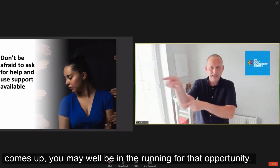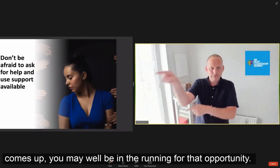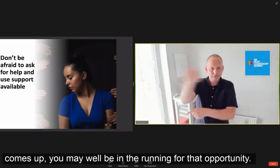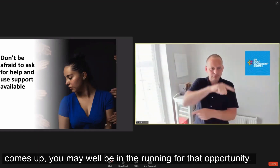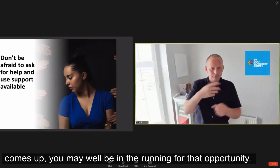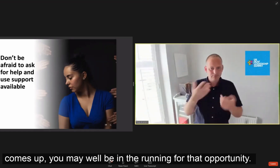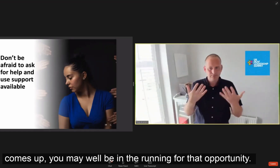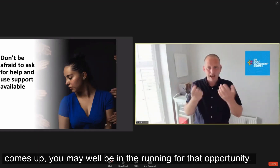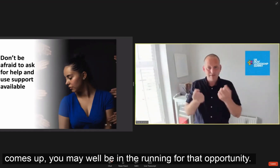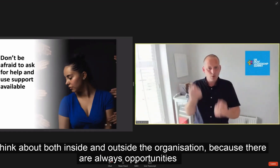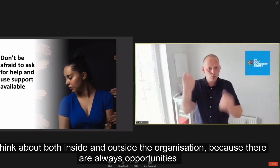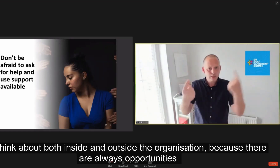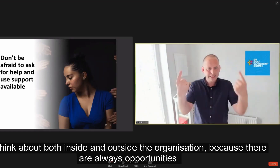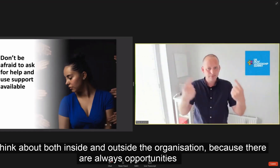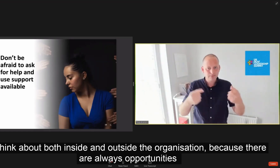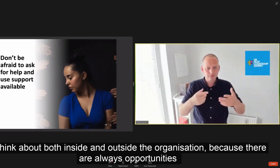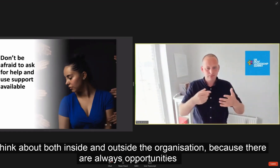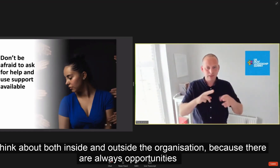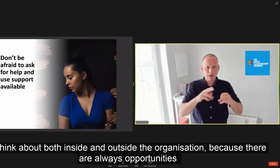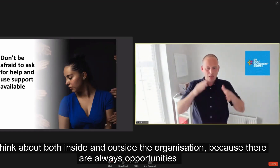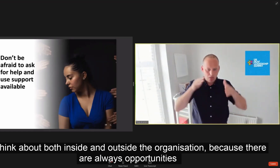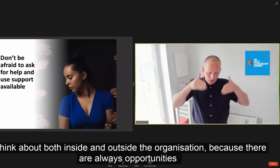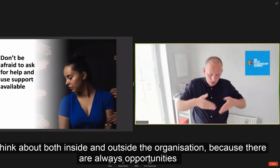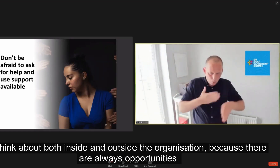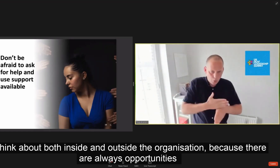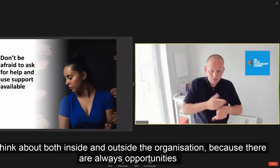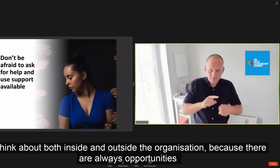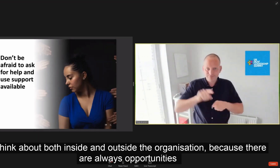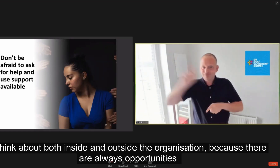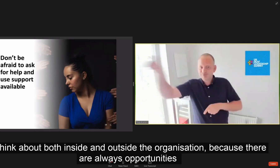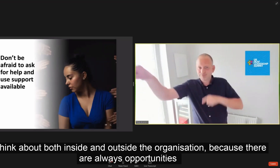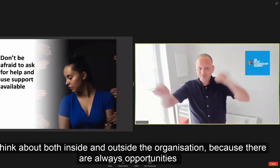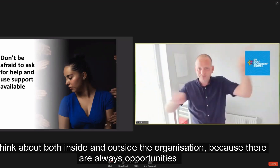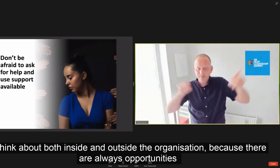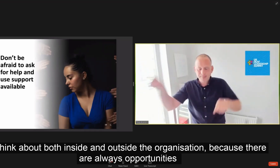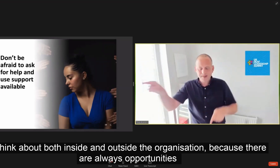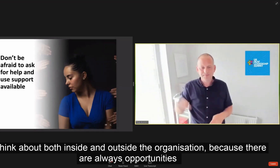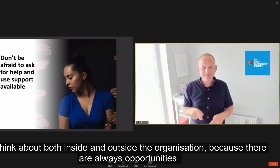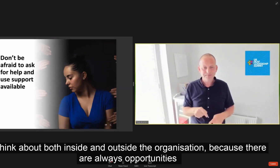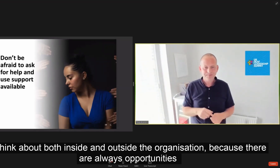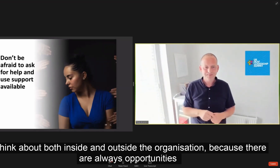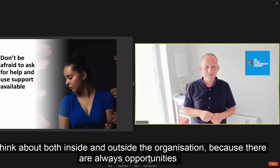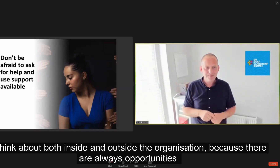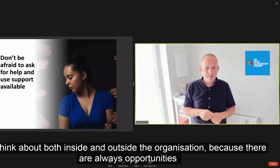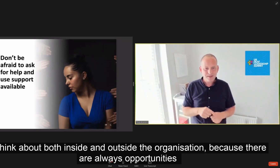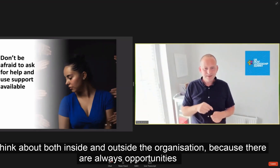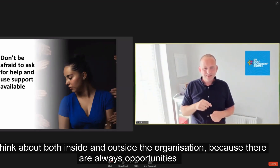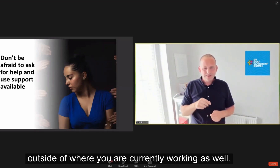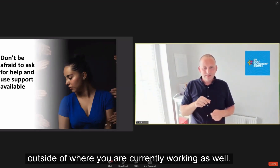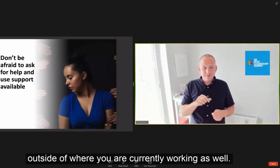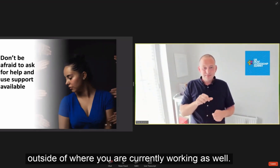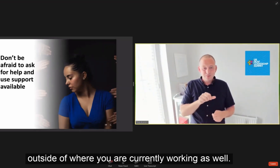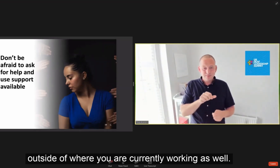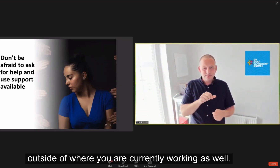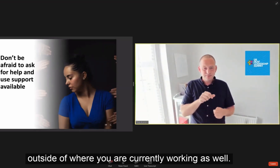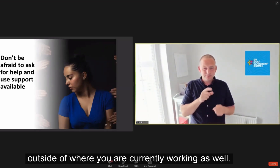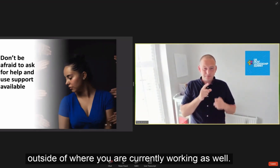opportunity. And think about that both inside and outside the organisation, because there are always opportunities outside where you're currently working as